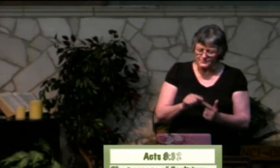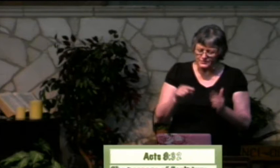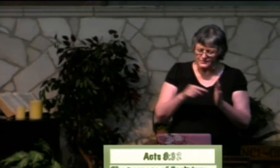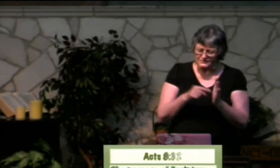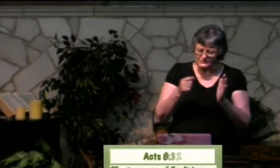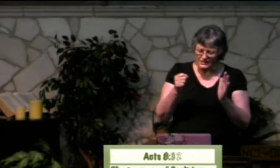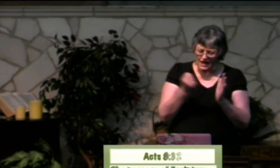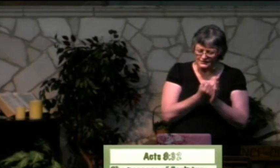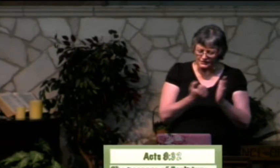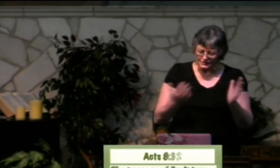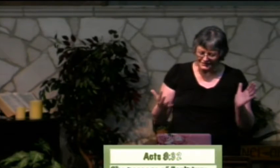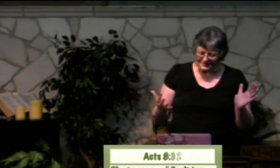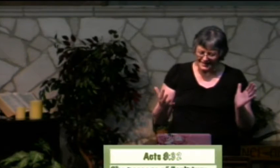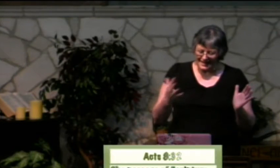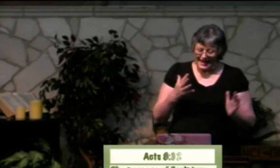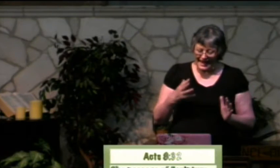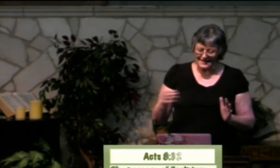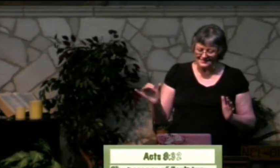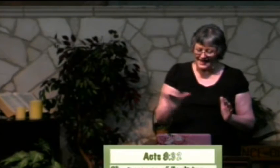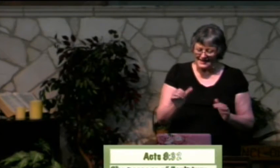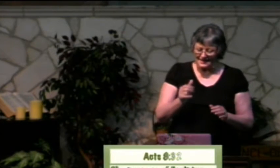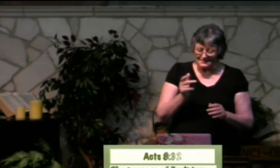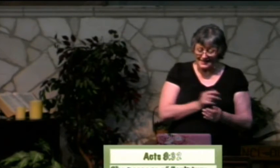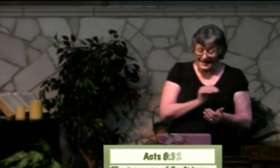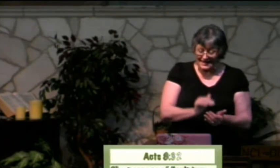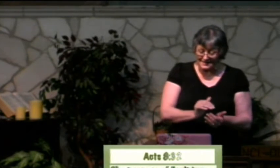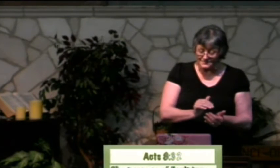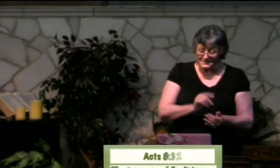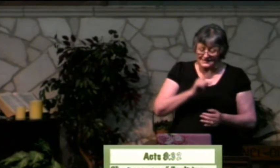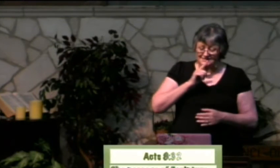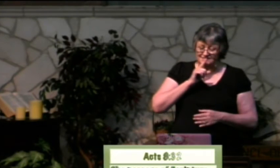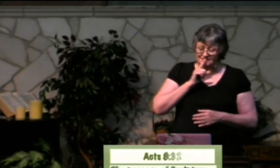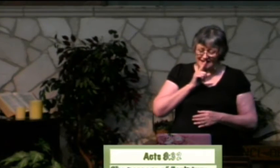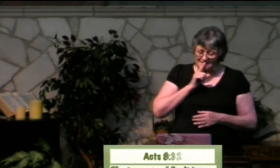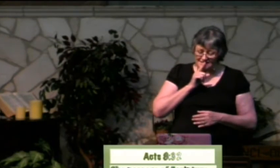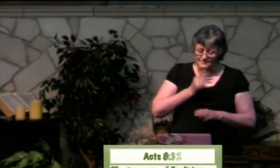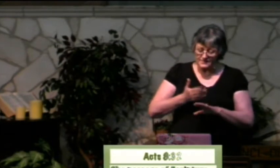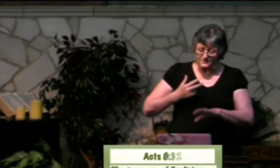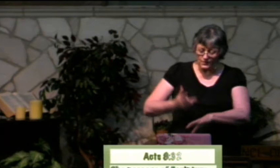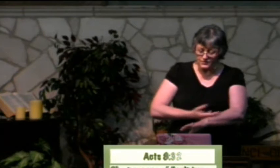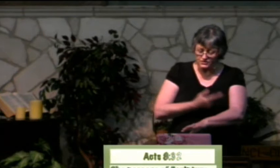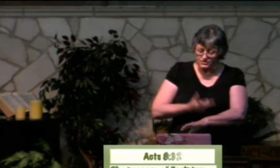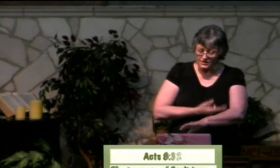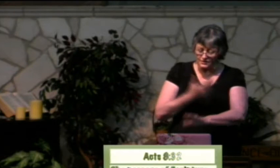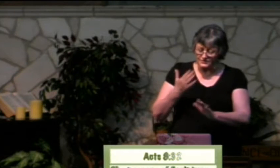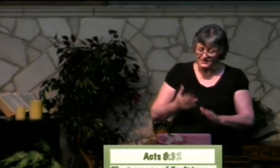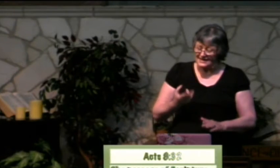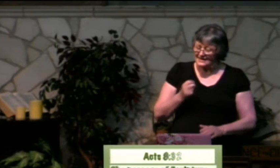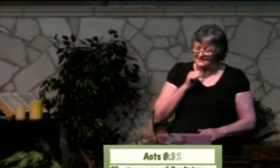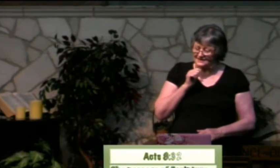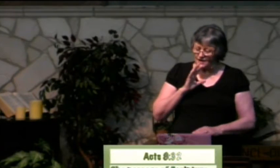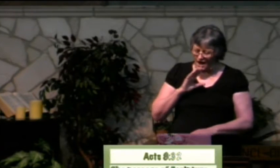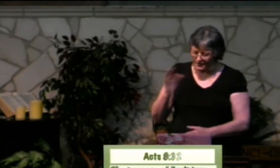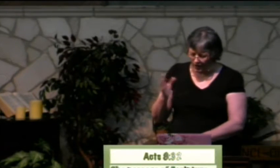the slaughter, and like a lamb is silent before the shearers, he did not